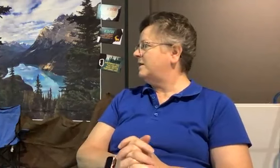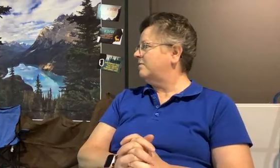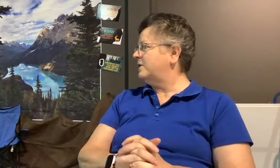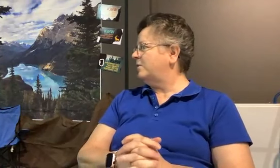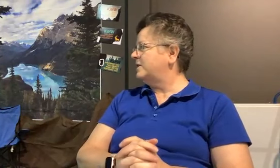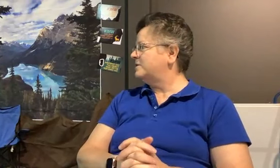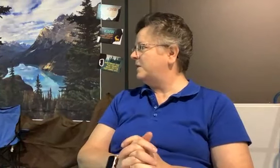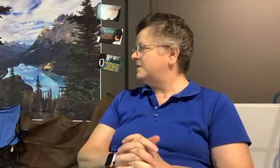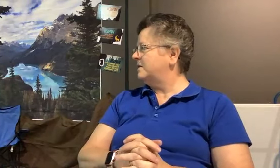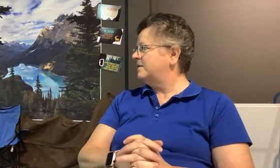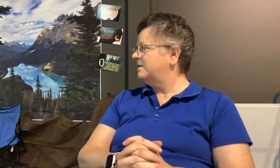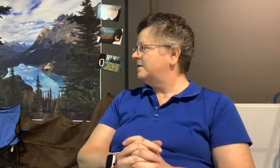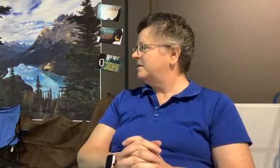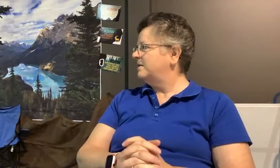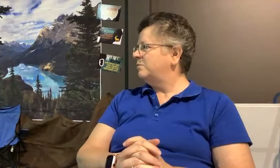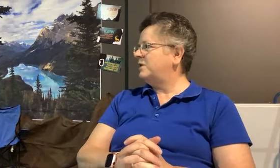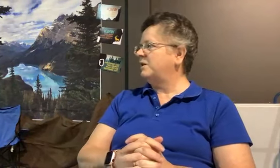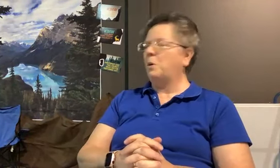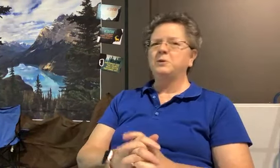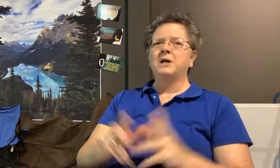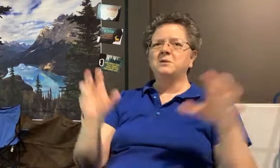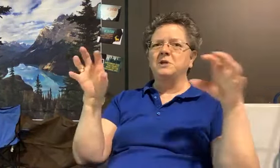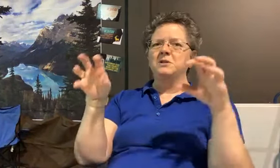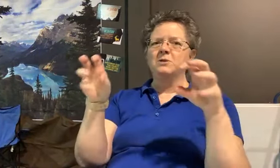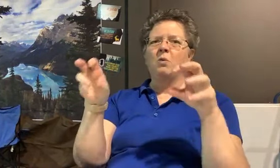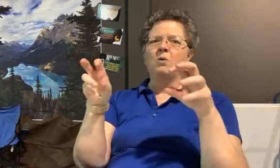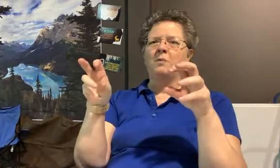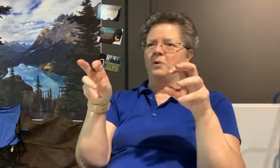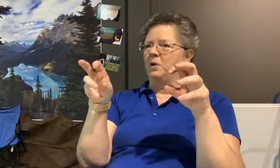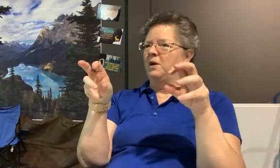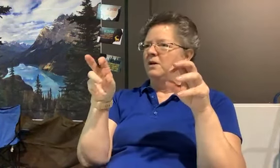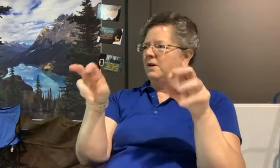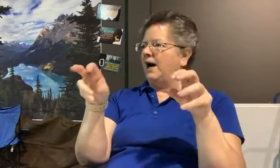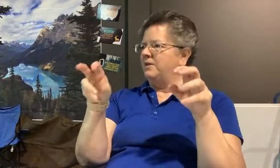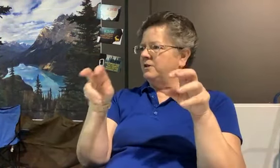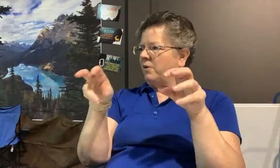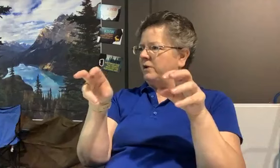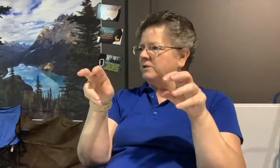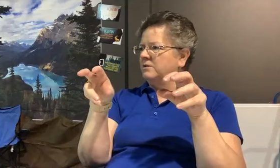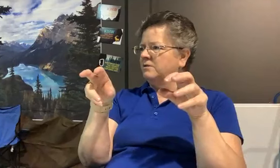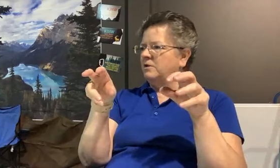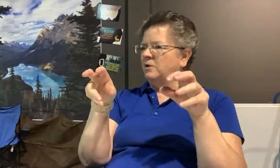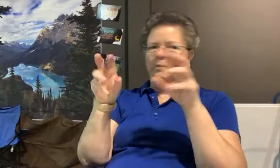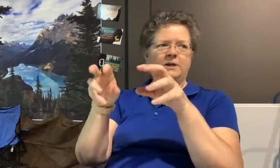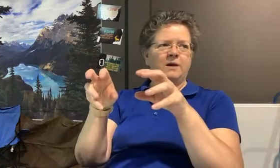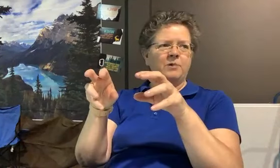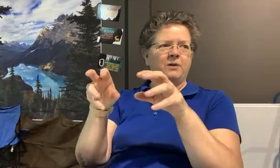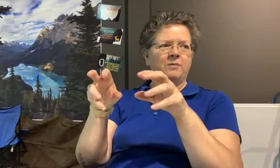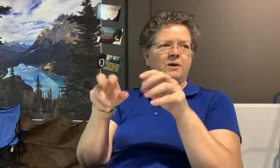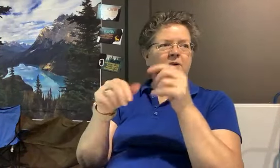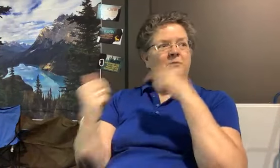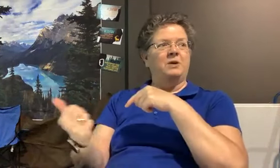of with the Old Testament, is it? No. We think of the Old Testament as this horrible God that's always, beating up on him. But